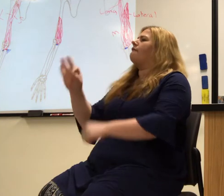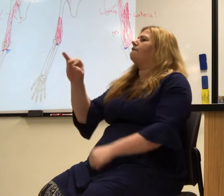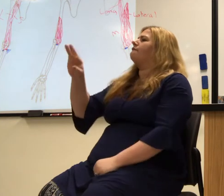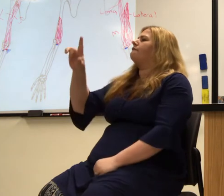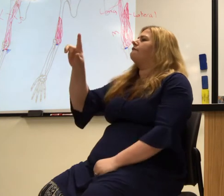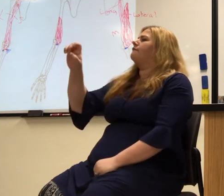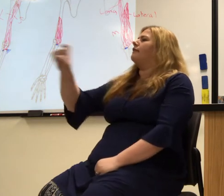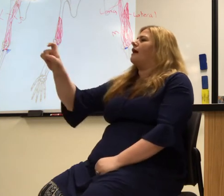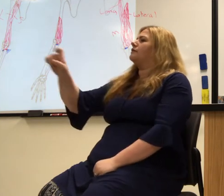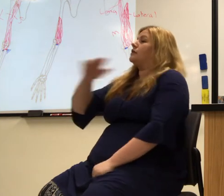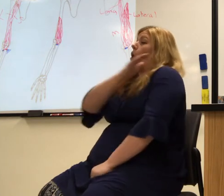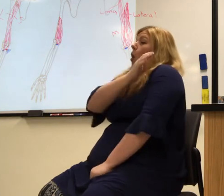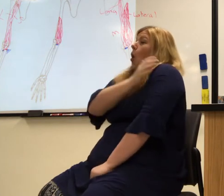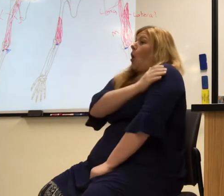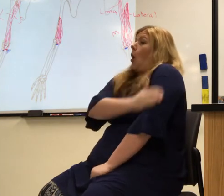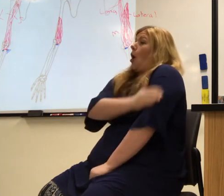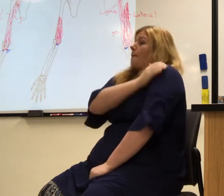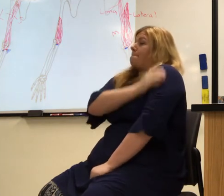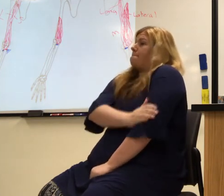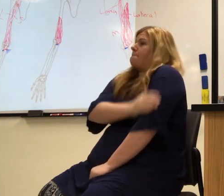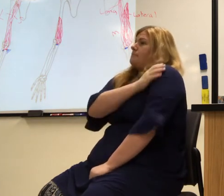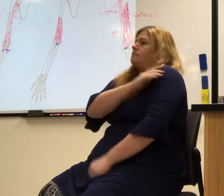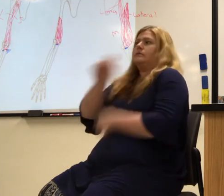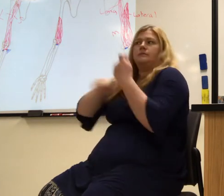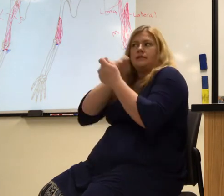Be specific.